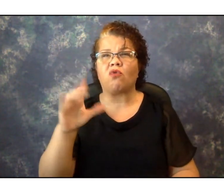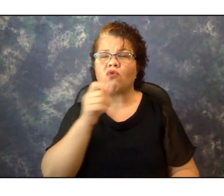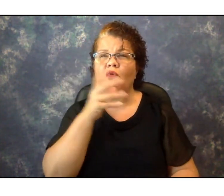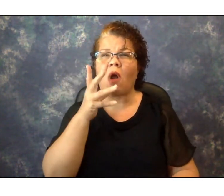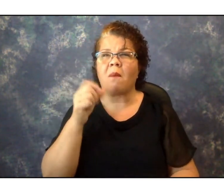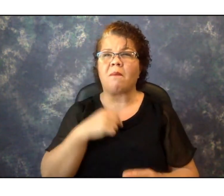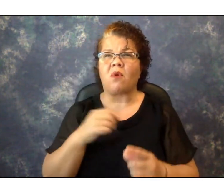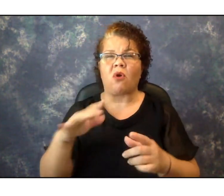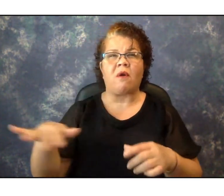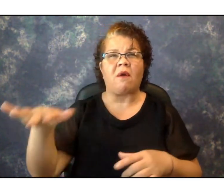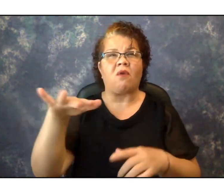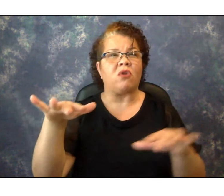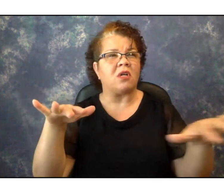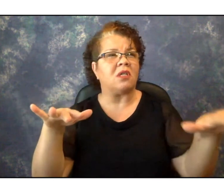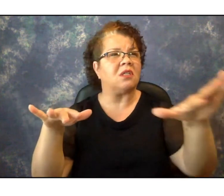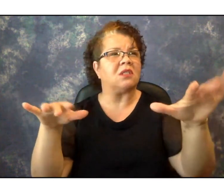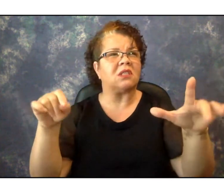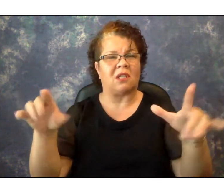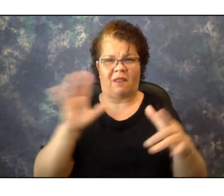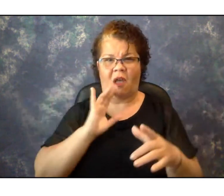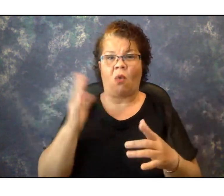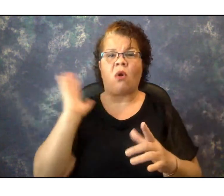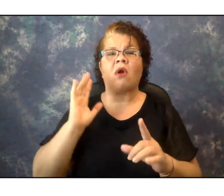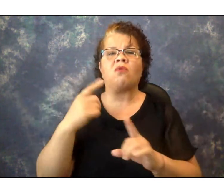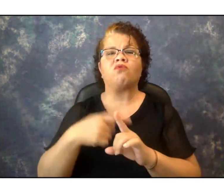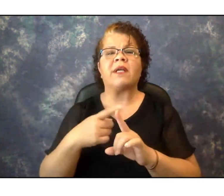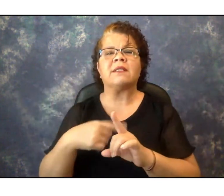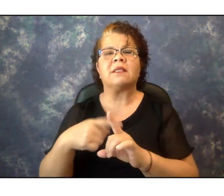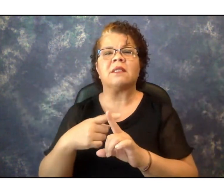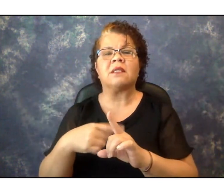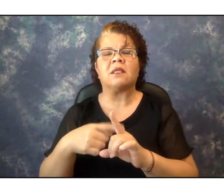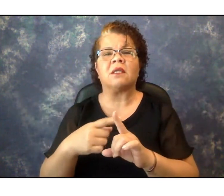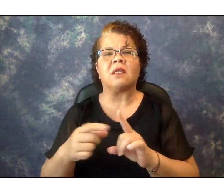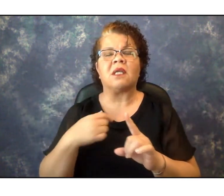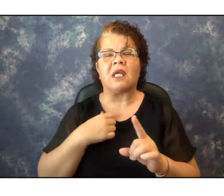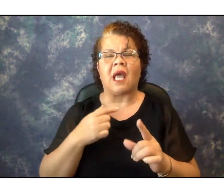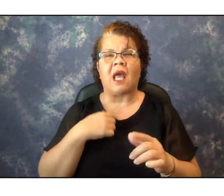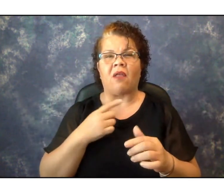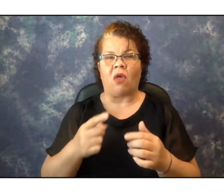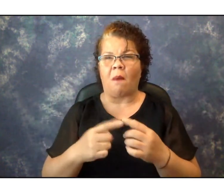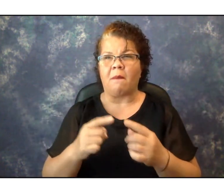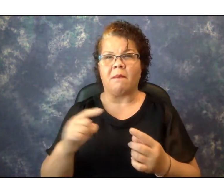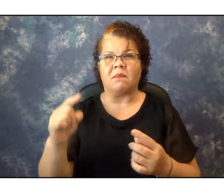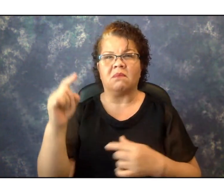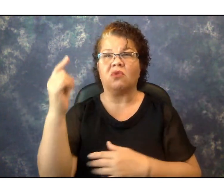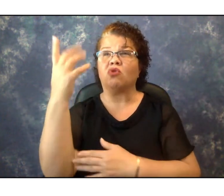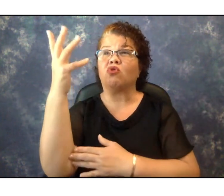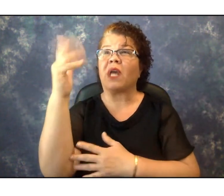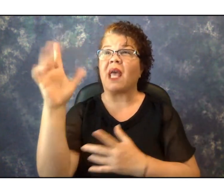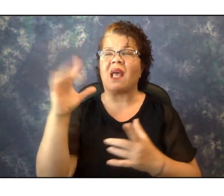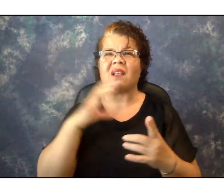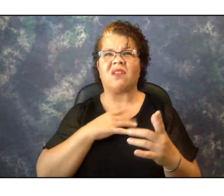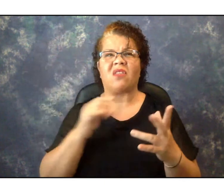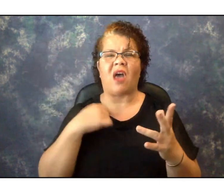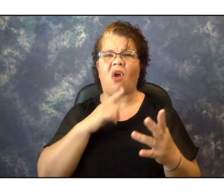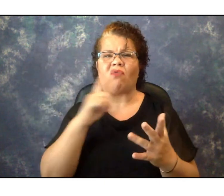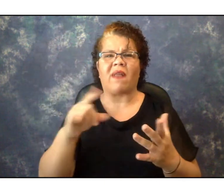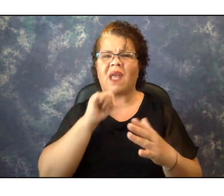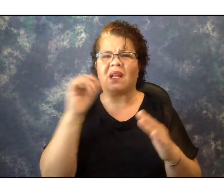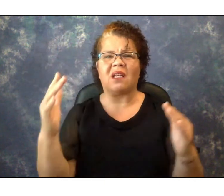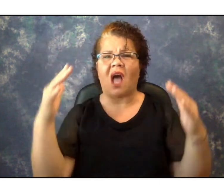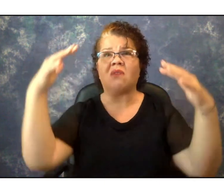road, staged bottle trees chasing away nothing. The new outhouse